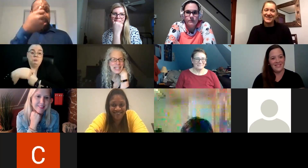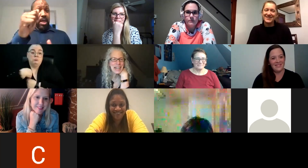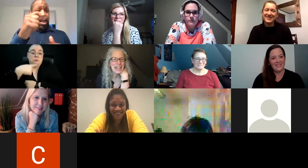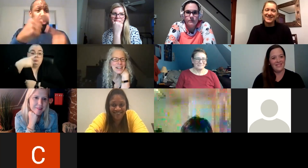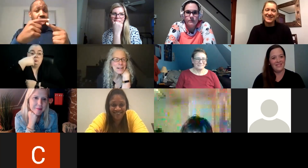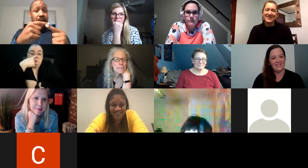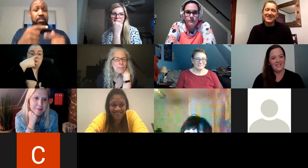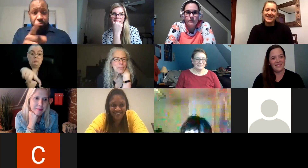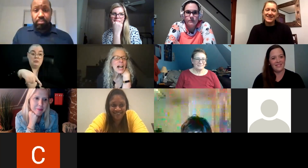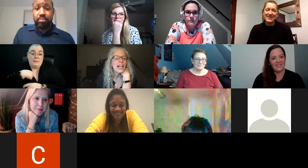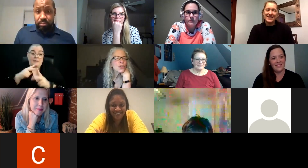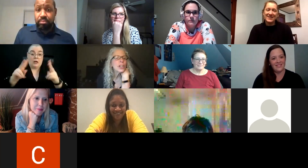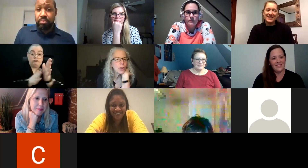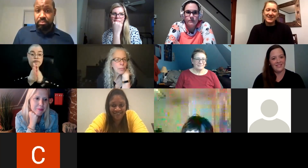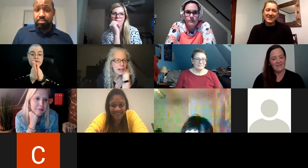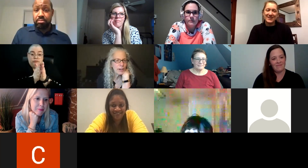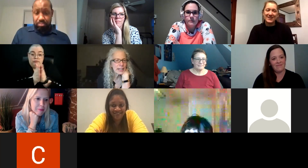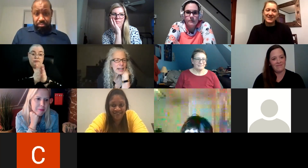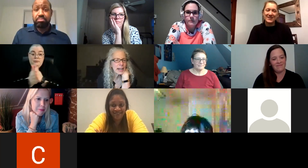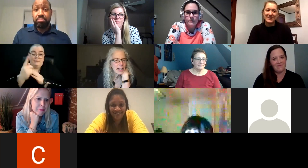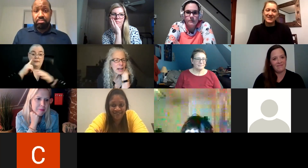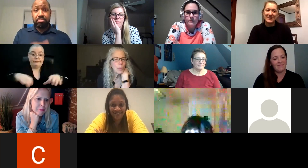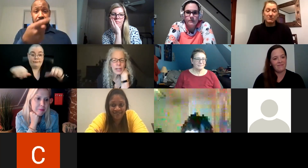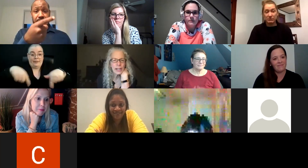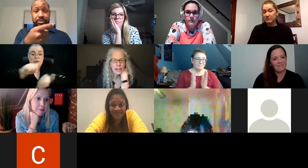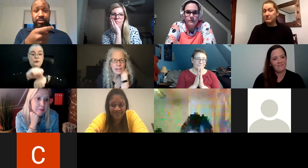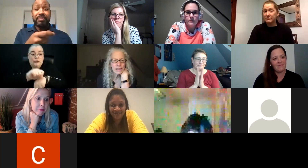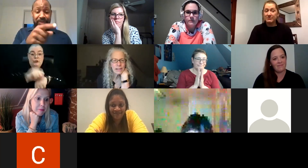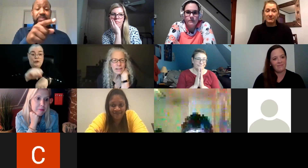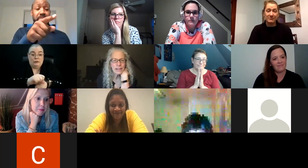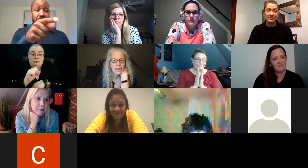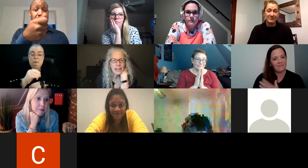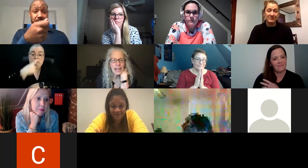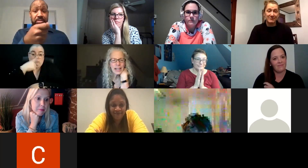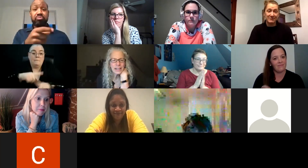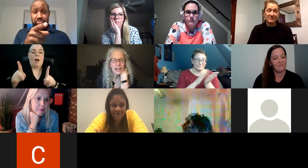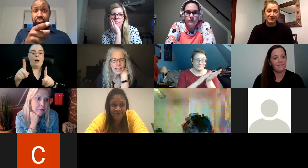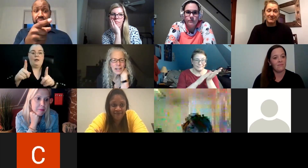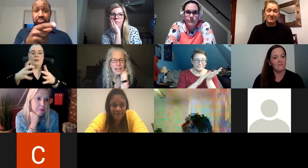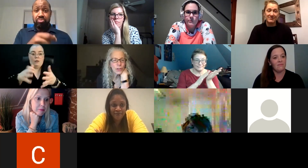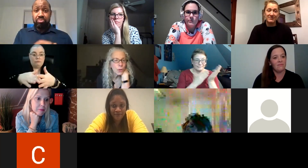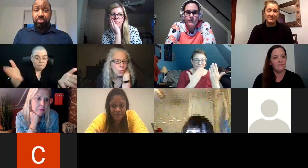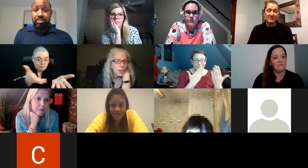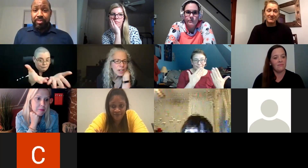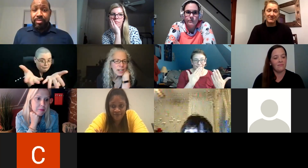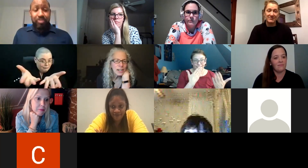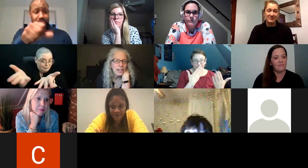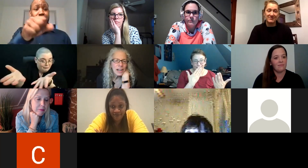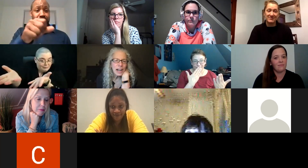saying. I certainly don't mind Rain saying, I'm willing and I can do the work. I just